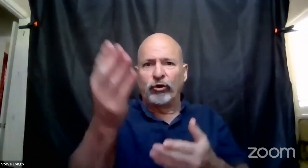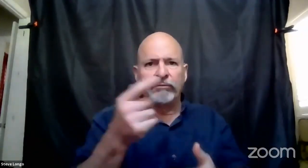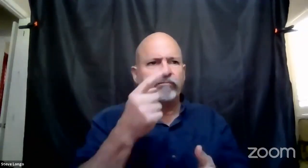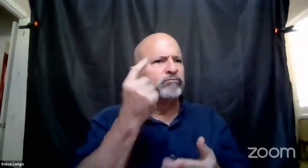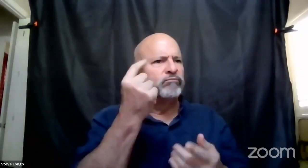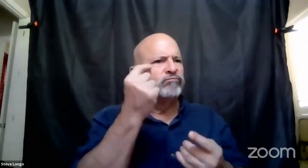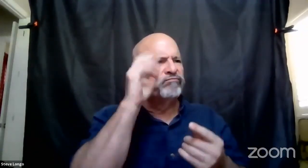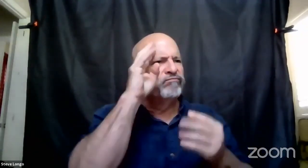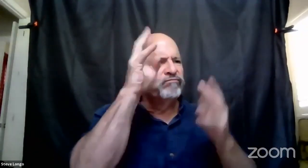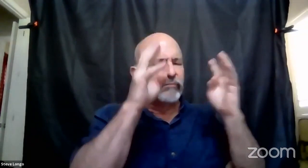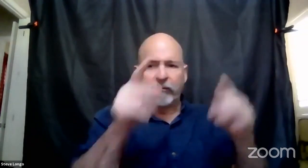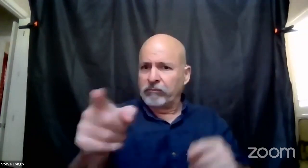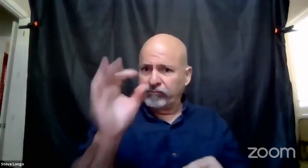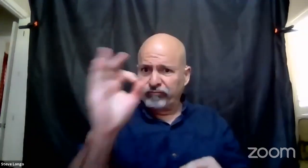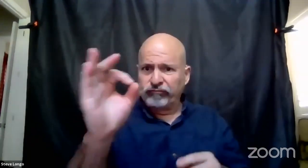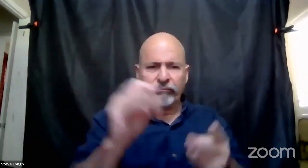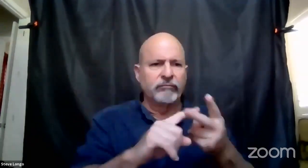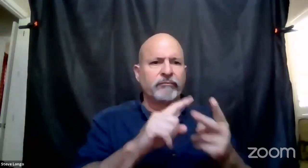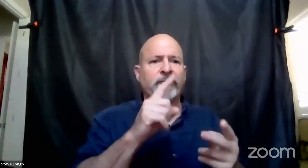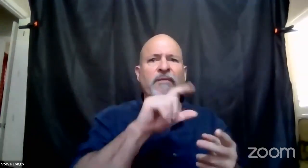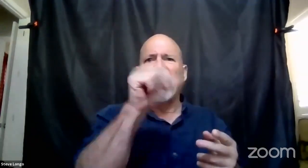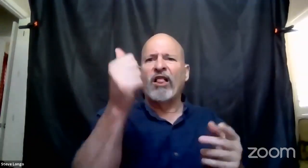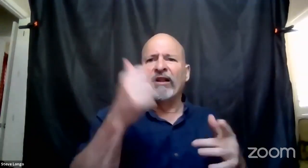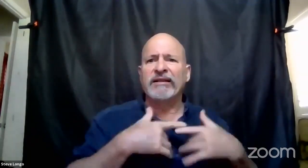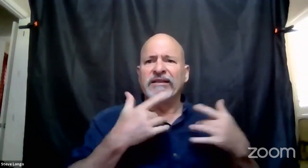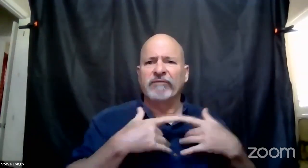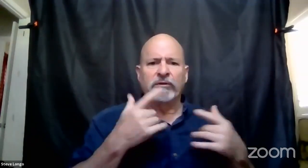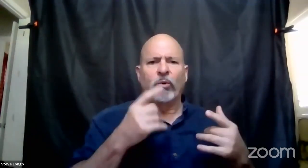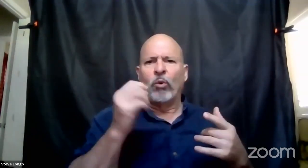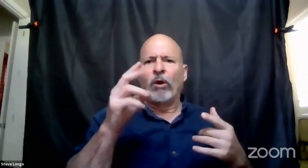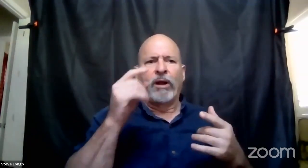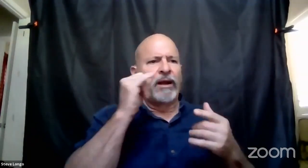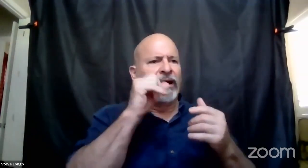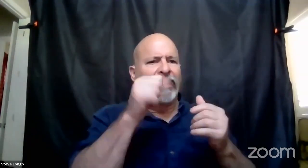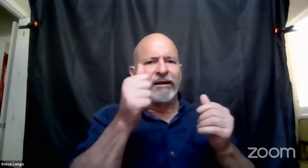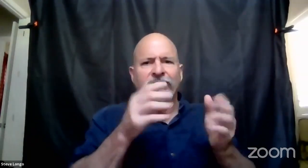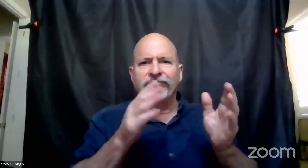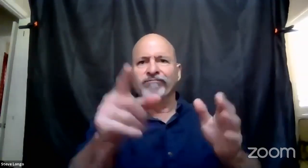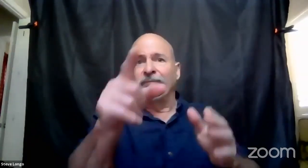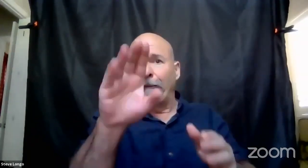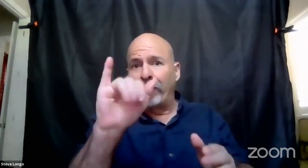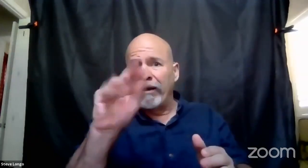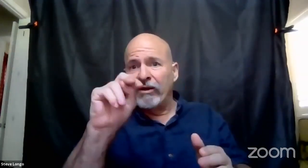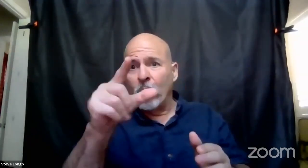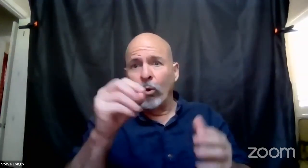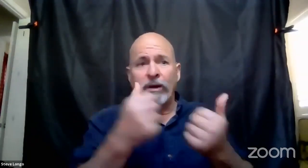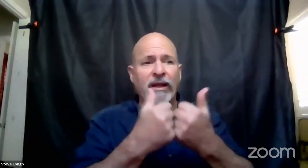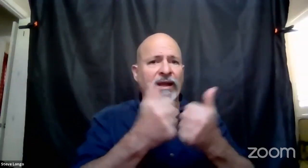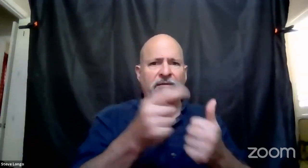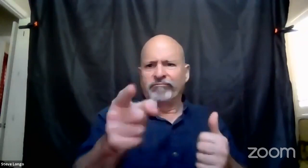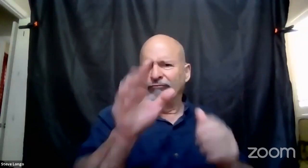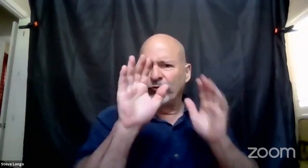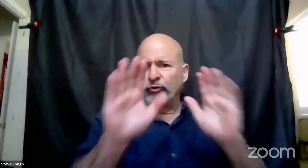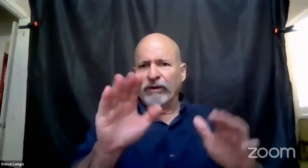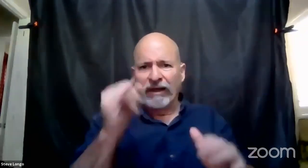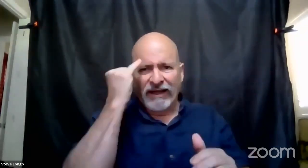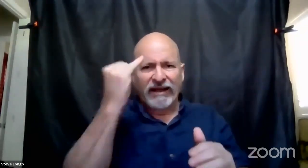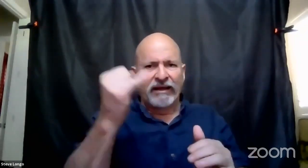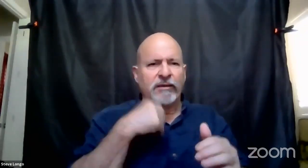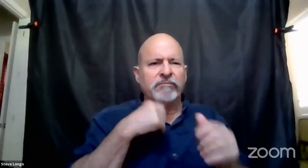involved with hosting various events. Suggestions were made as regards to the Valley Deaf Festival other events,